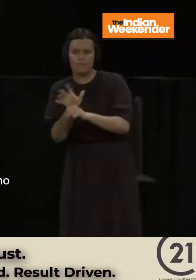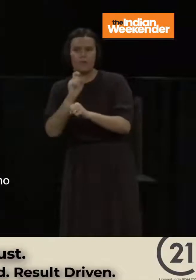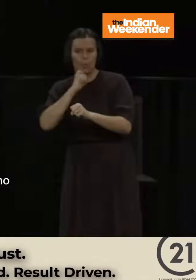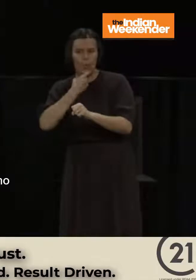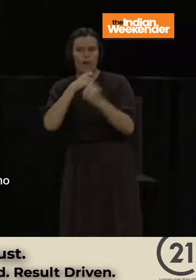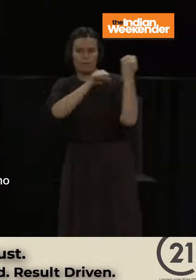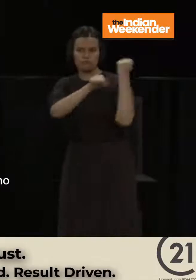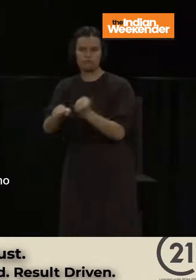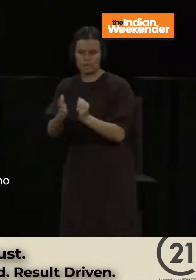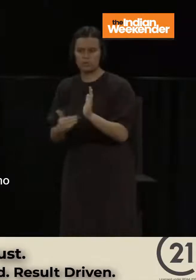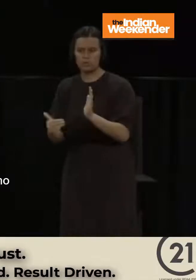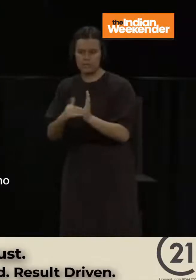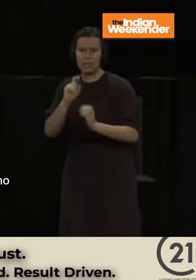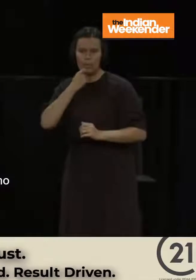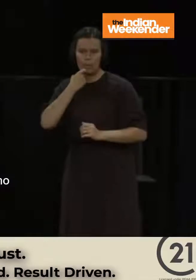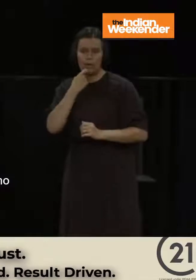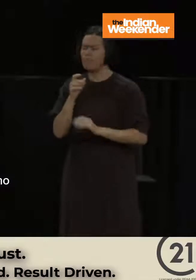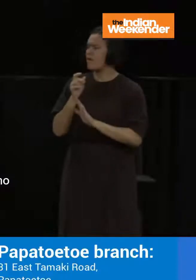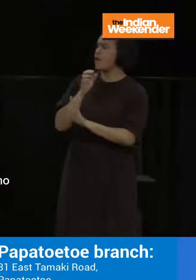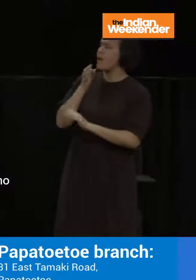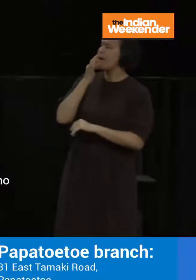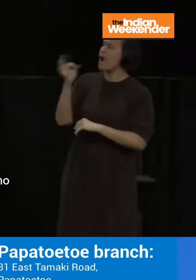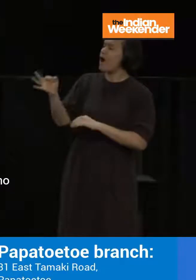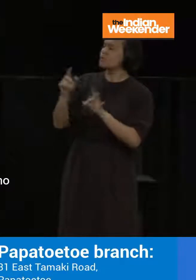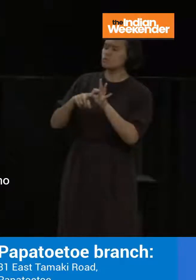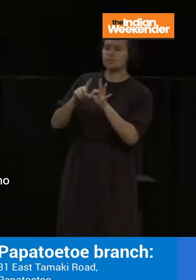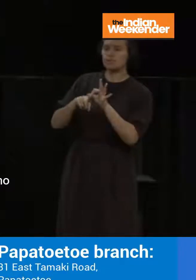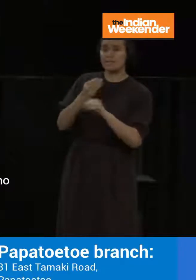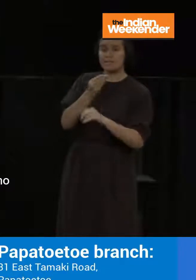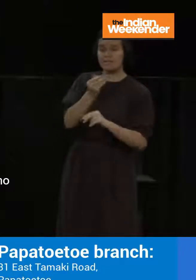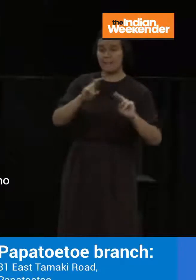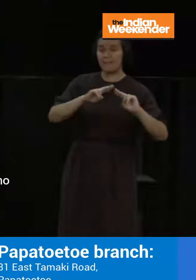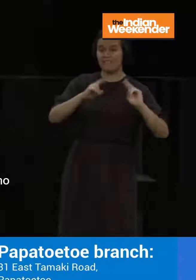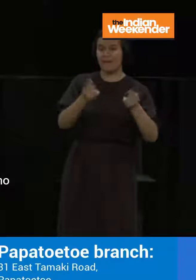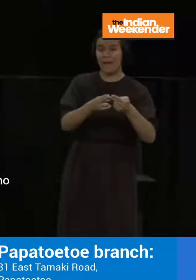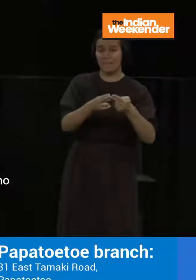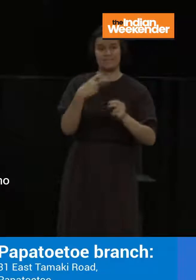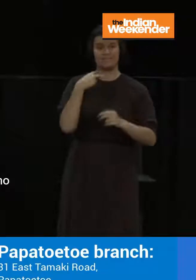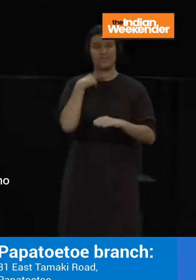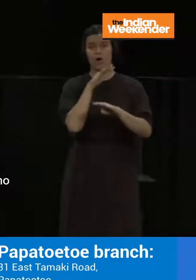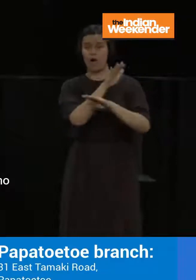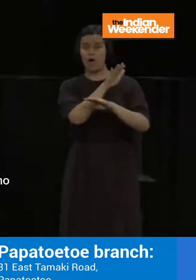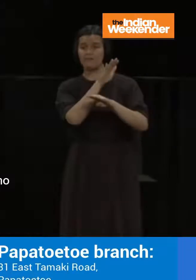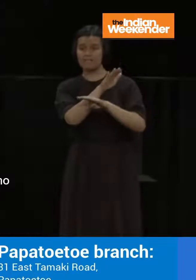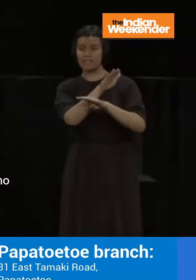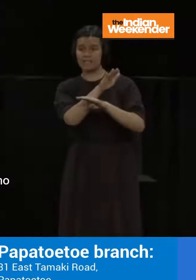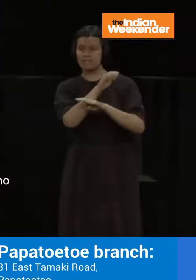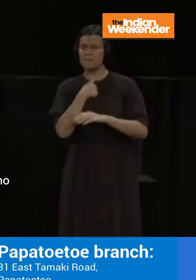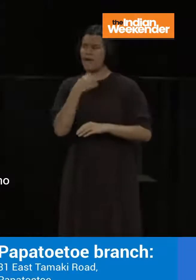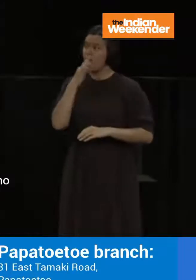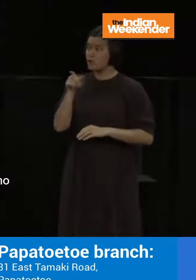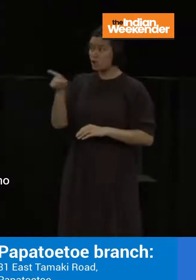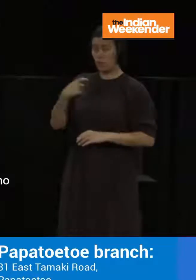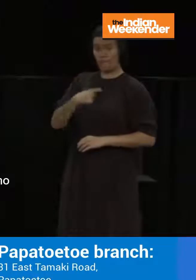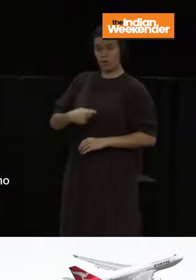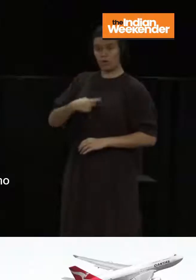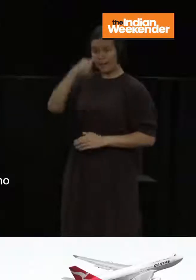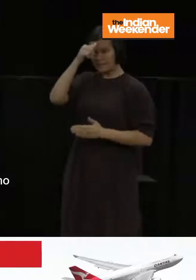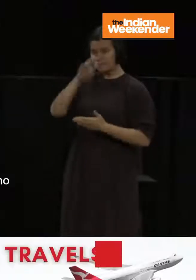just finally, have you had any personal experiences with family members who haven't been able to come home, or have you had any personal hardship? Because